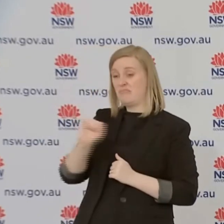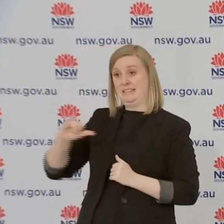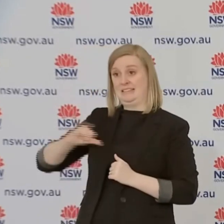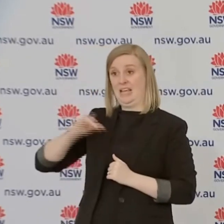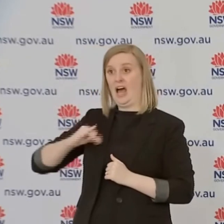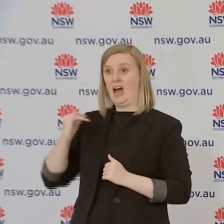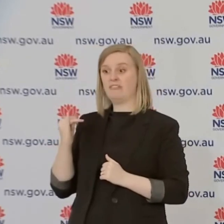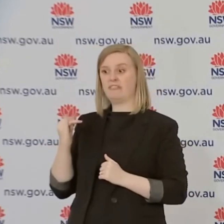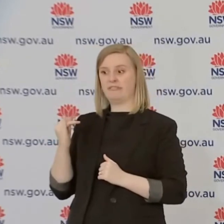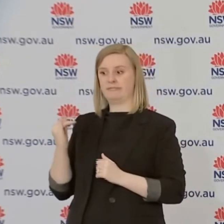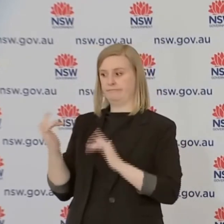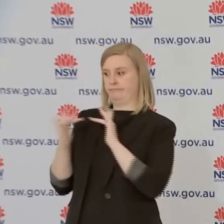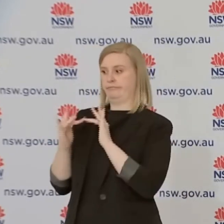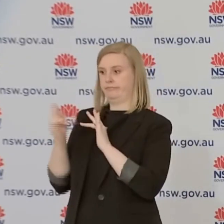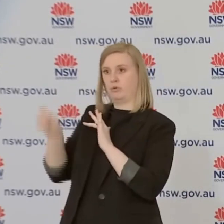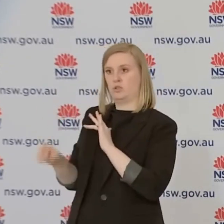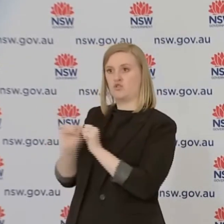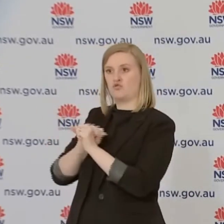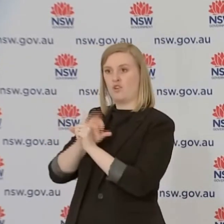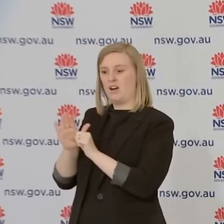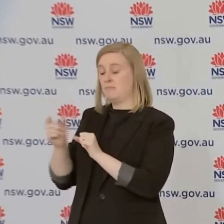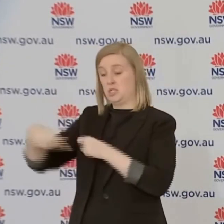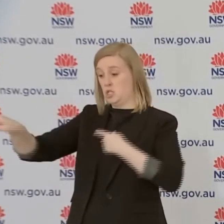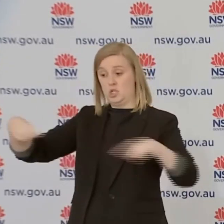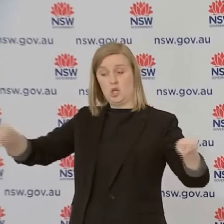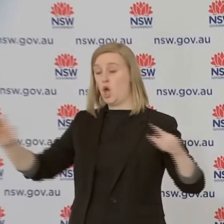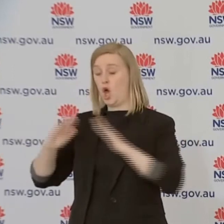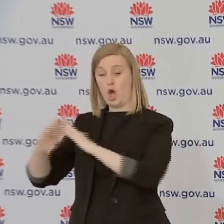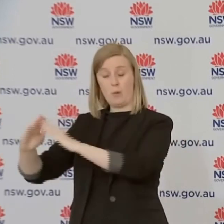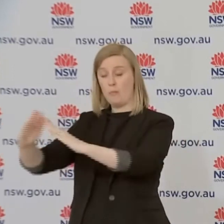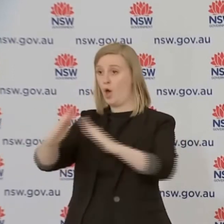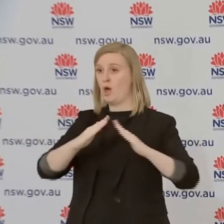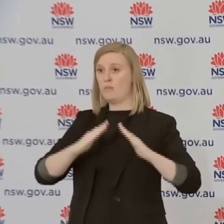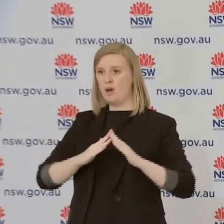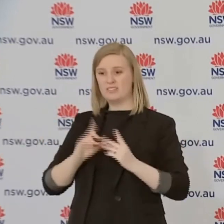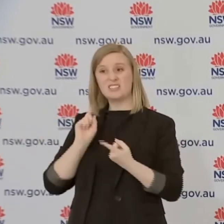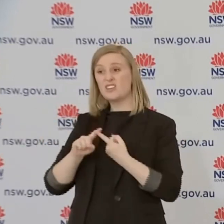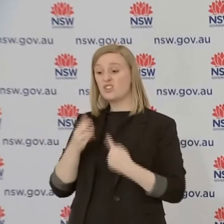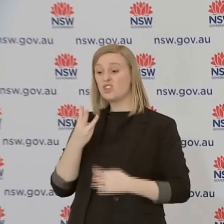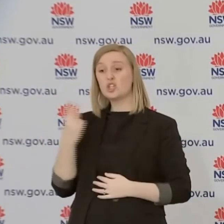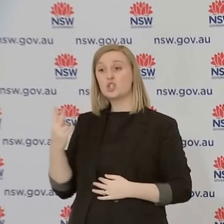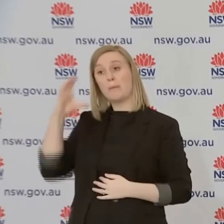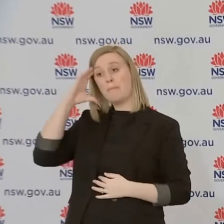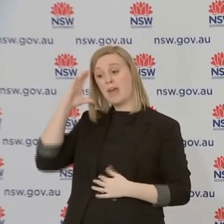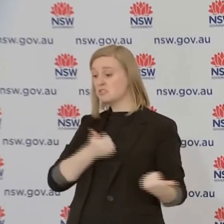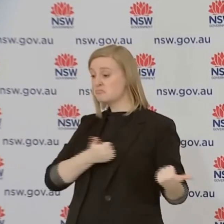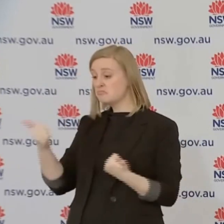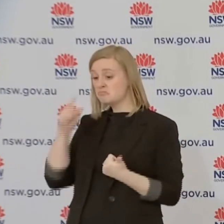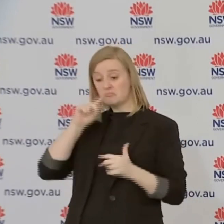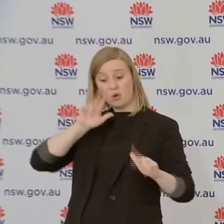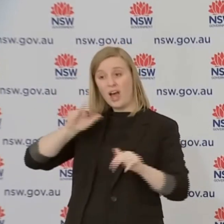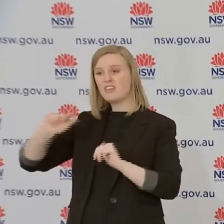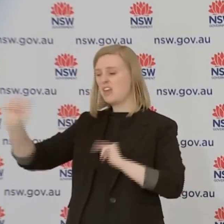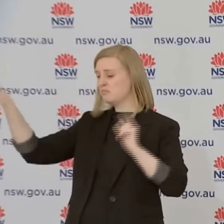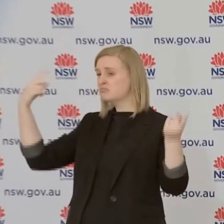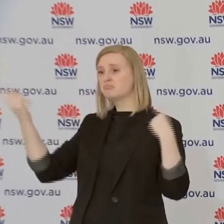case, and there were still 32 beds operational, and everything was going very well. So I